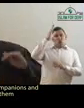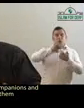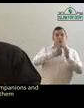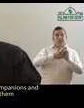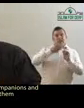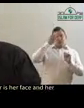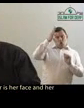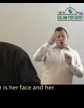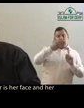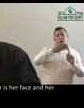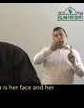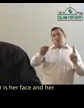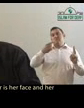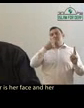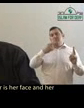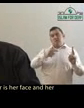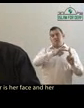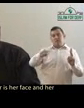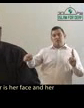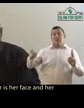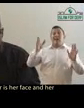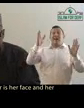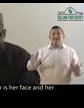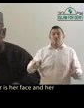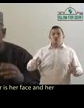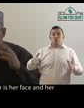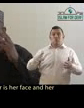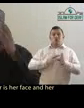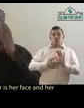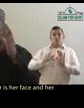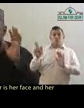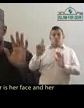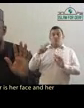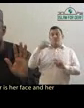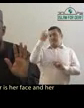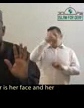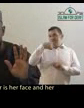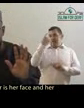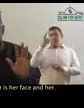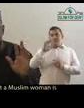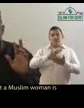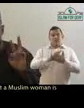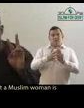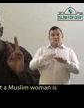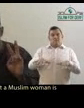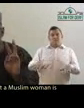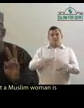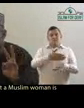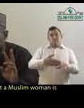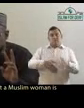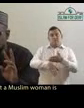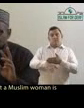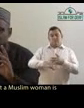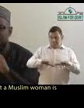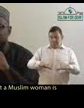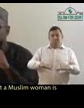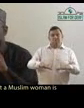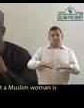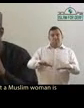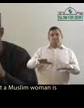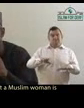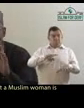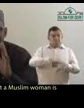scholars who came after them, they said, what has to appear is her face and her hand. Those are the two things